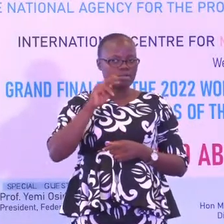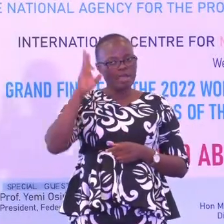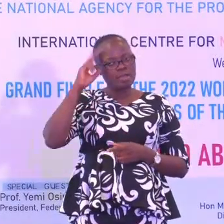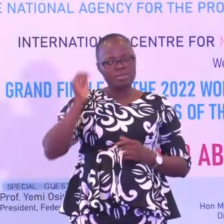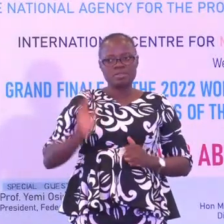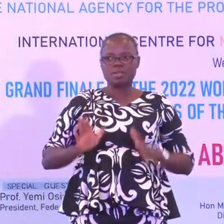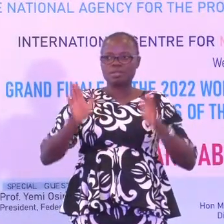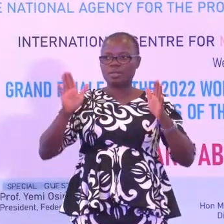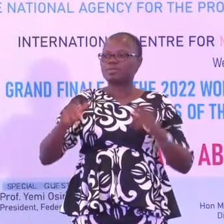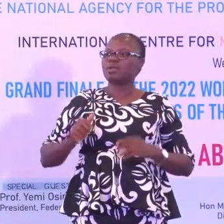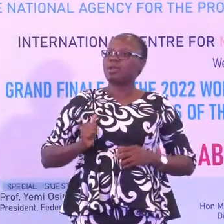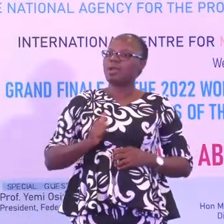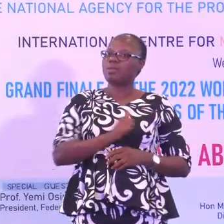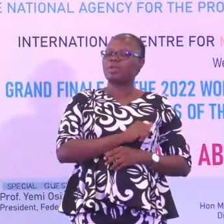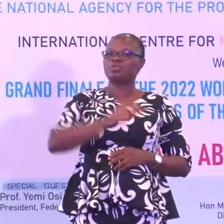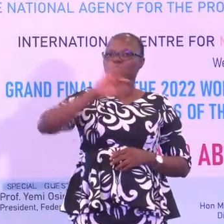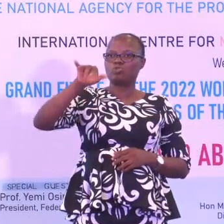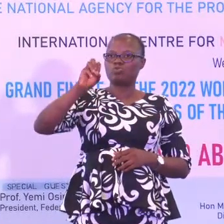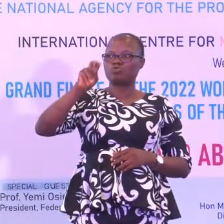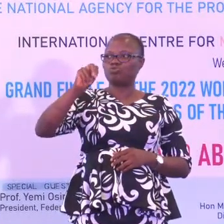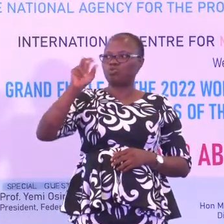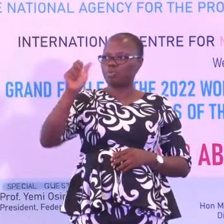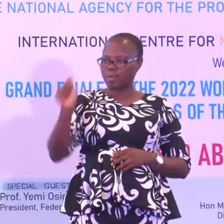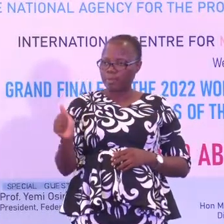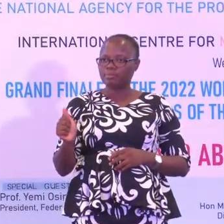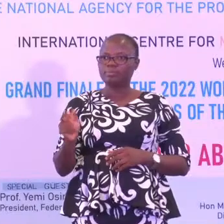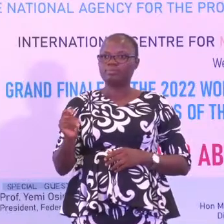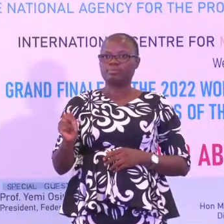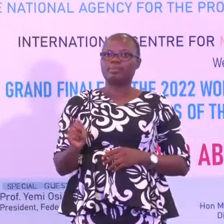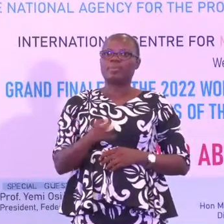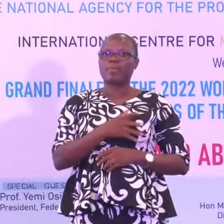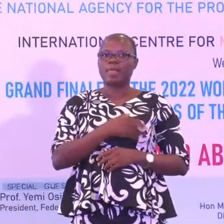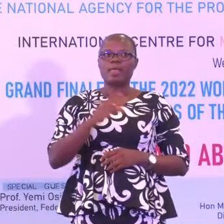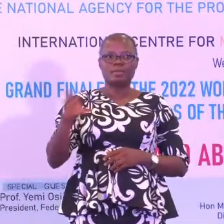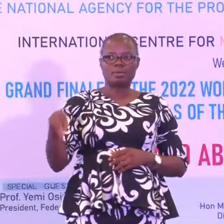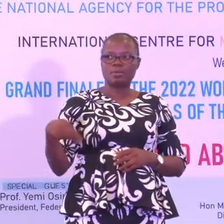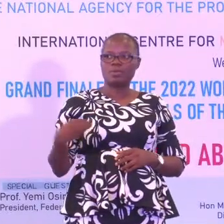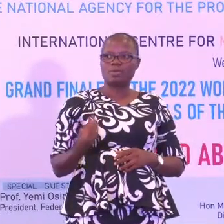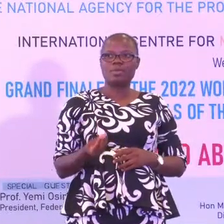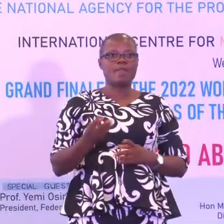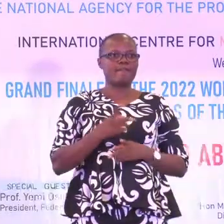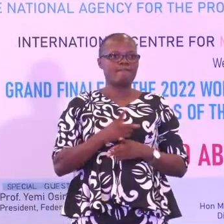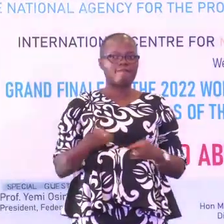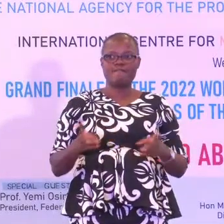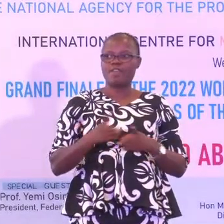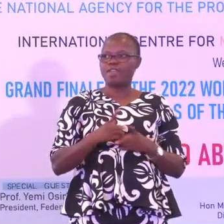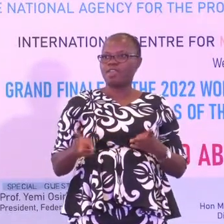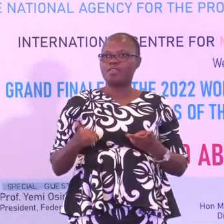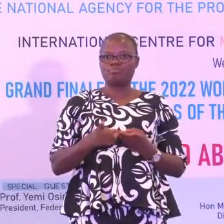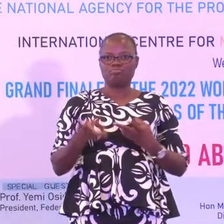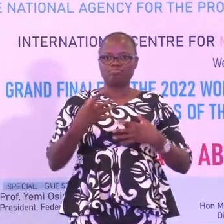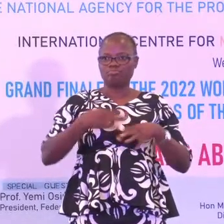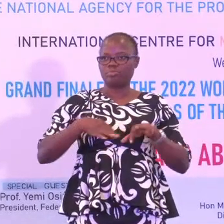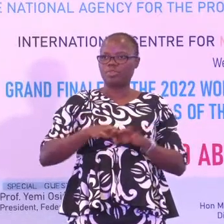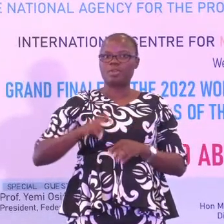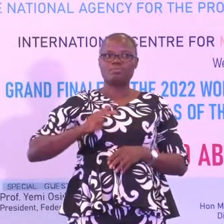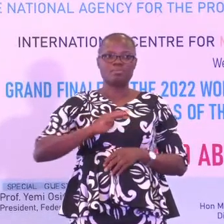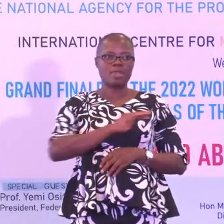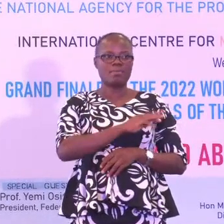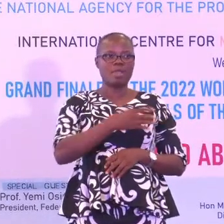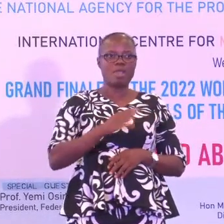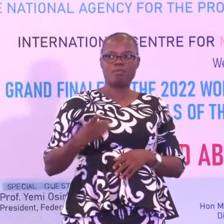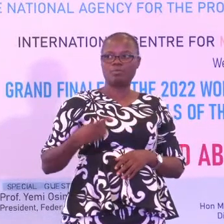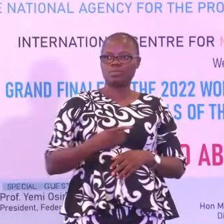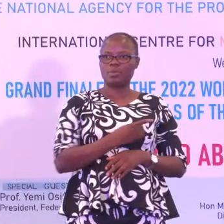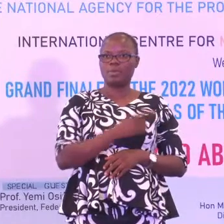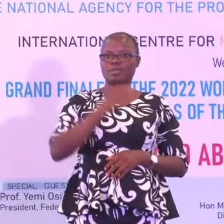Juan Ignacio Cell, and other very distinguished members of the diplomatic